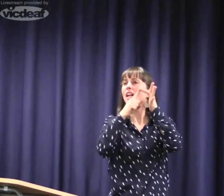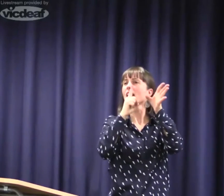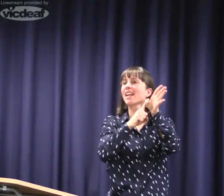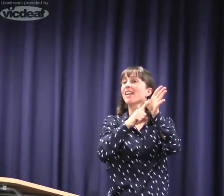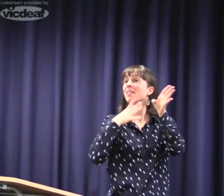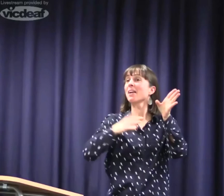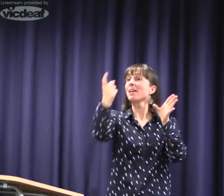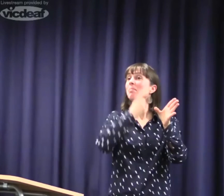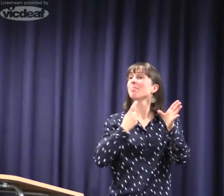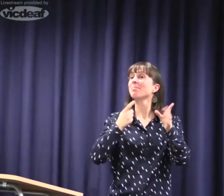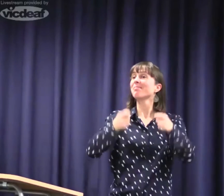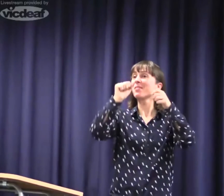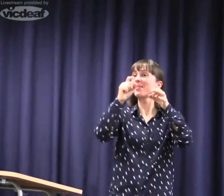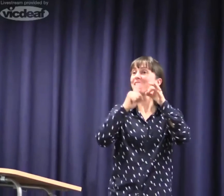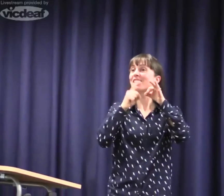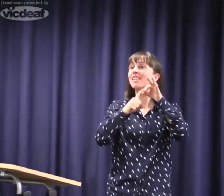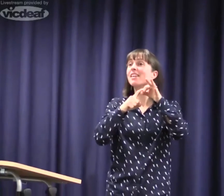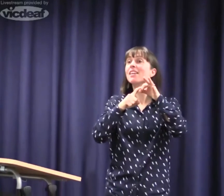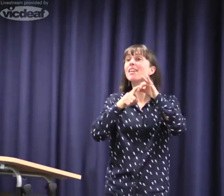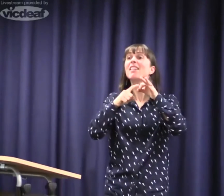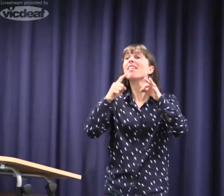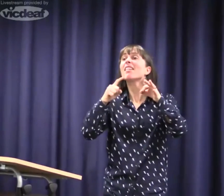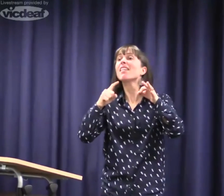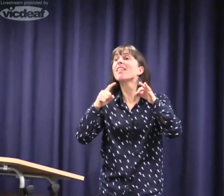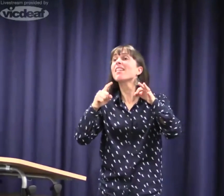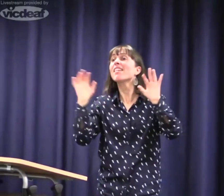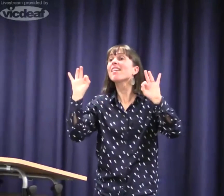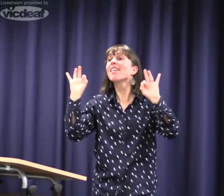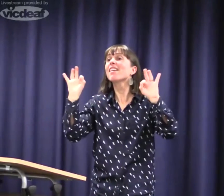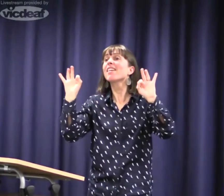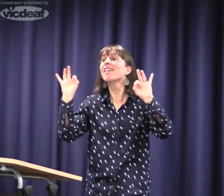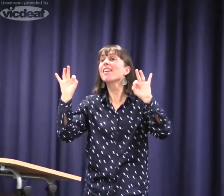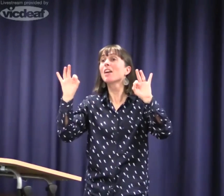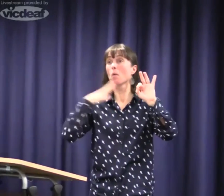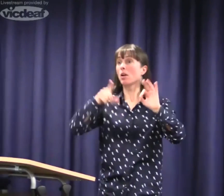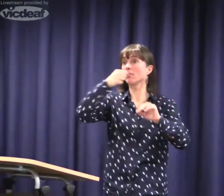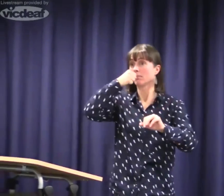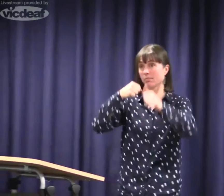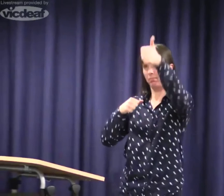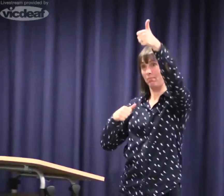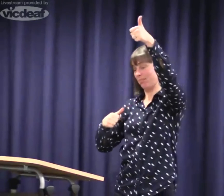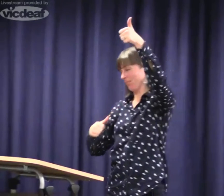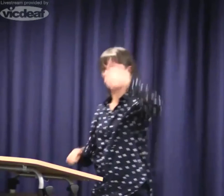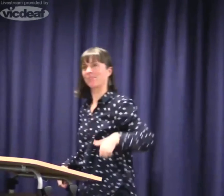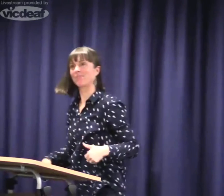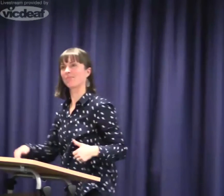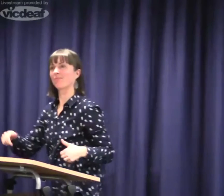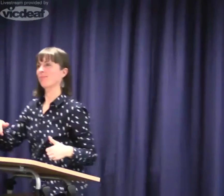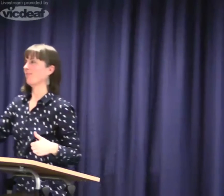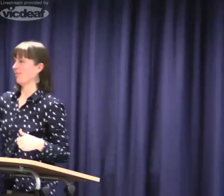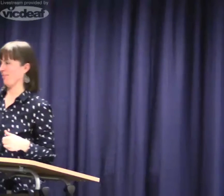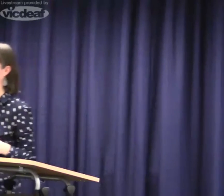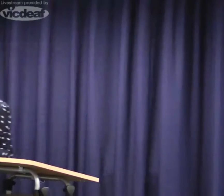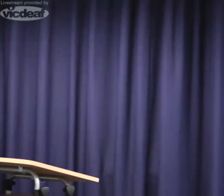back. Shelley, would you like to come up and raise your question? Oh, no? You'd like